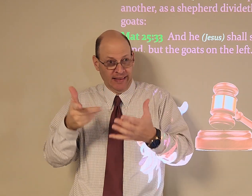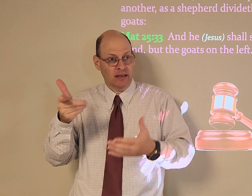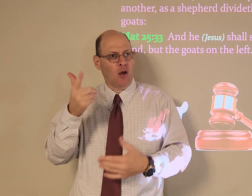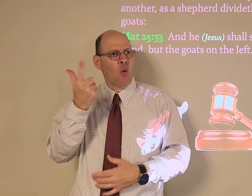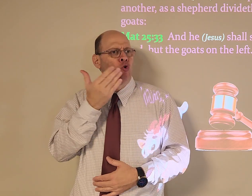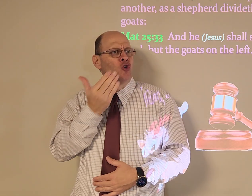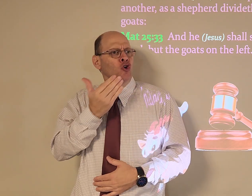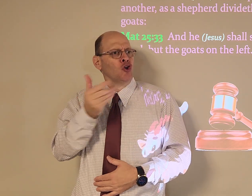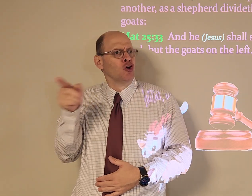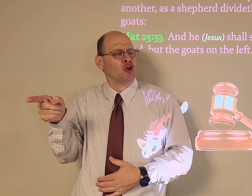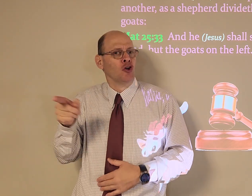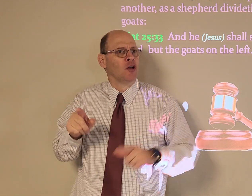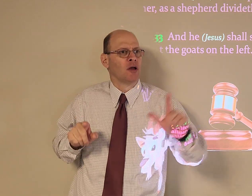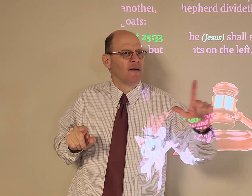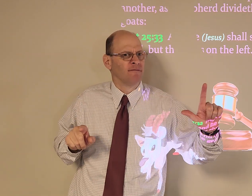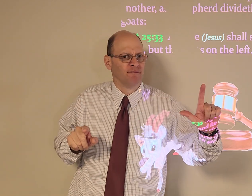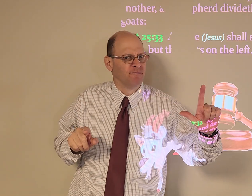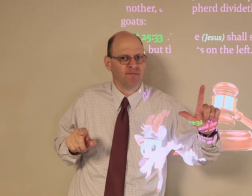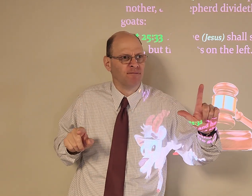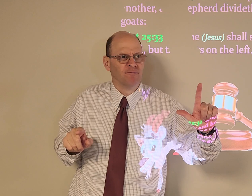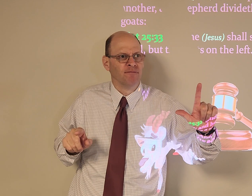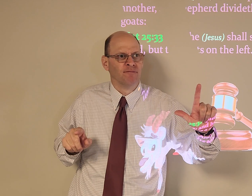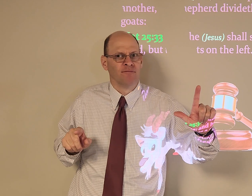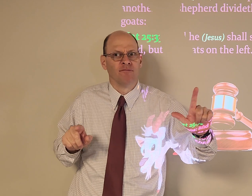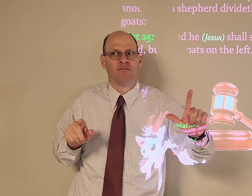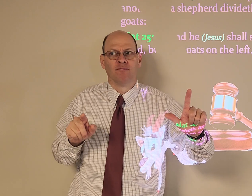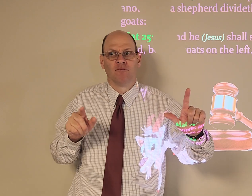negative or bad.